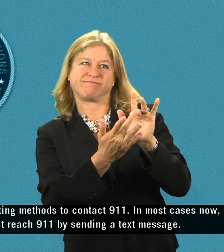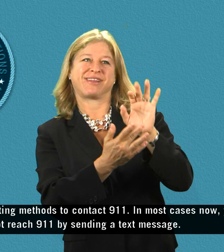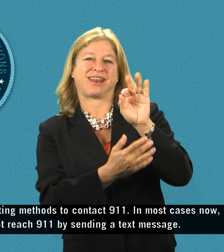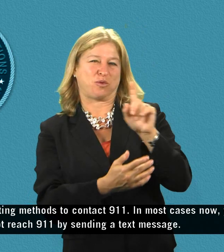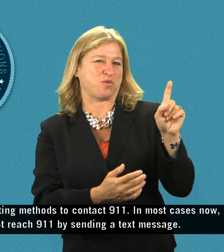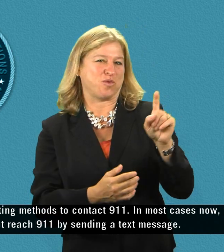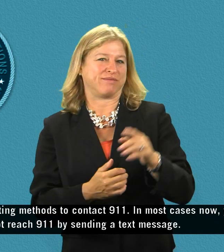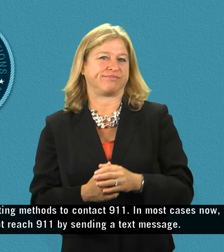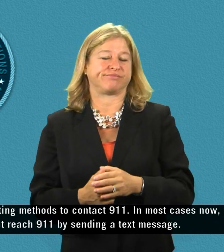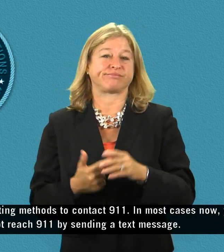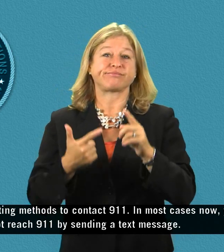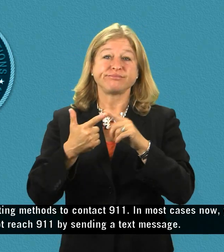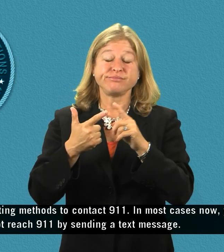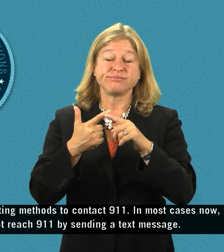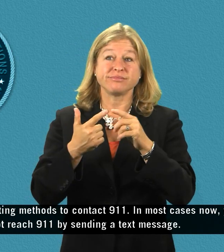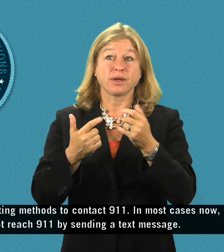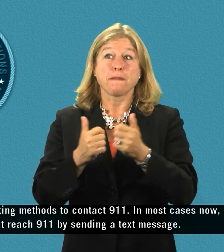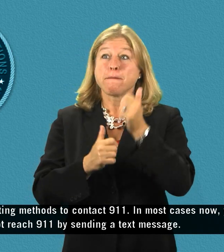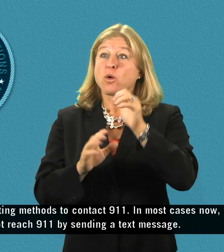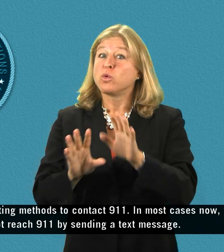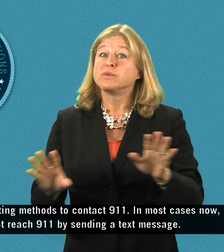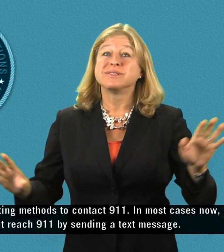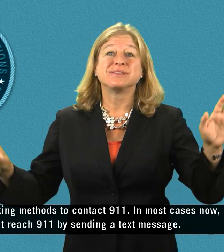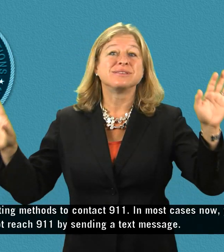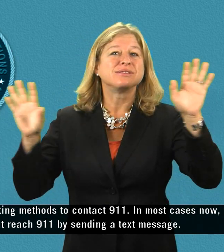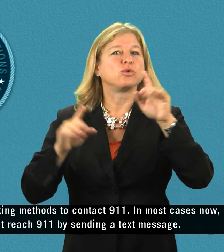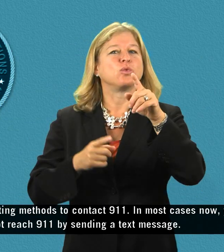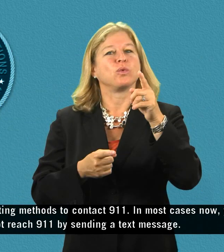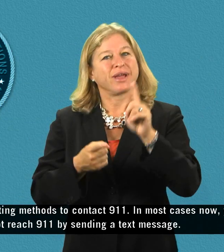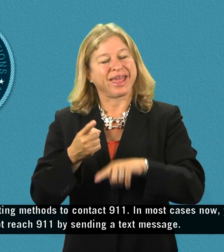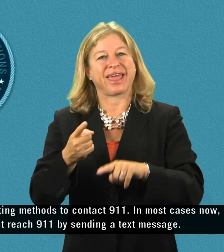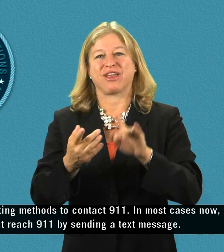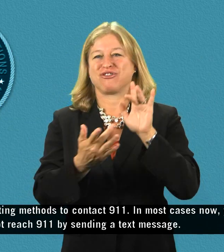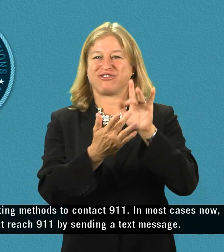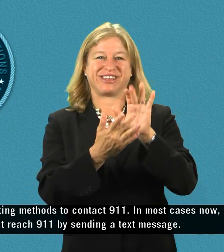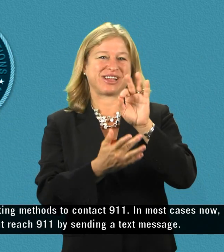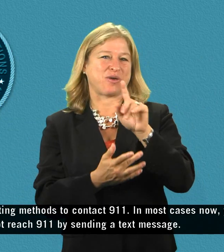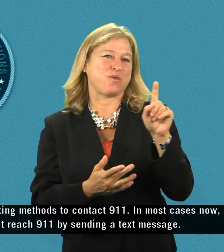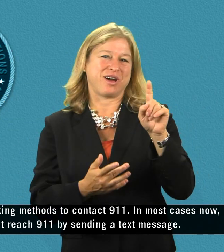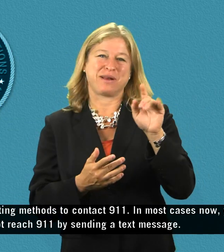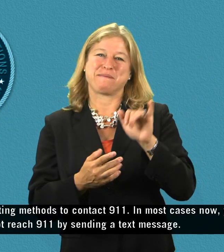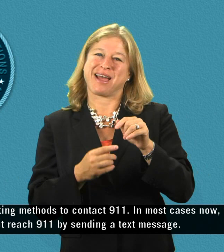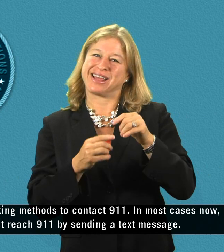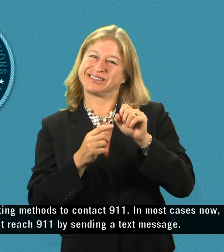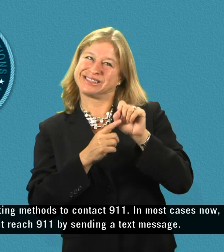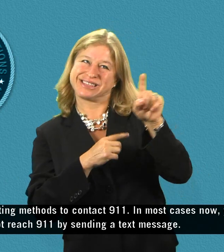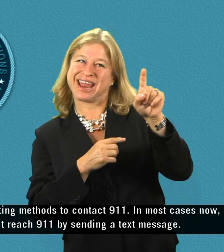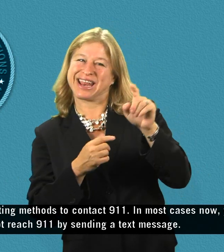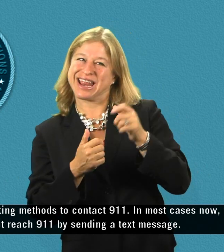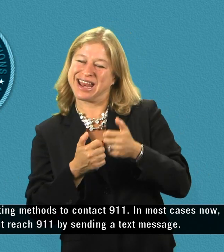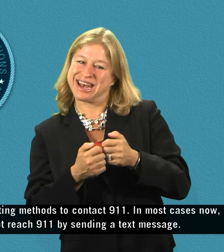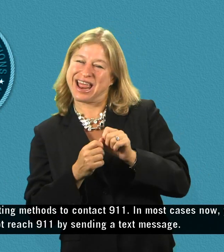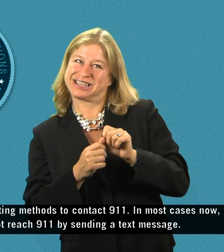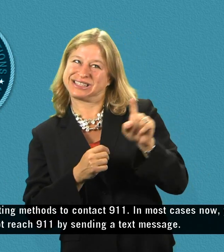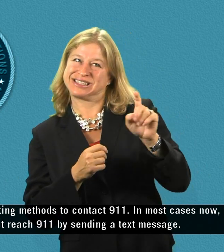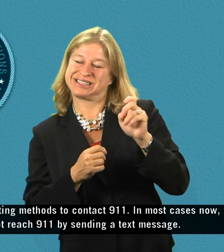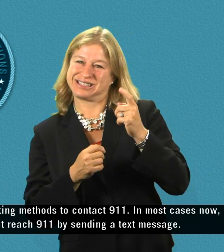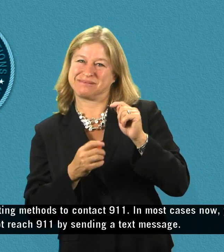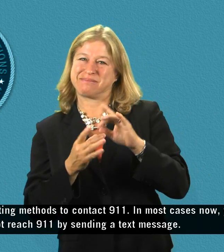methods to contact 911. In most cases now, you cannot reach 911 by sending a text message.